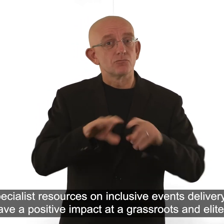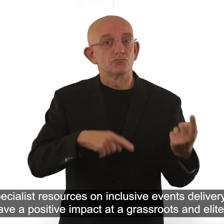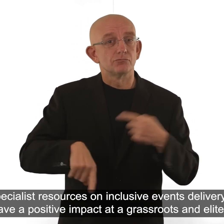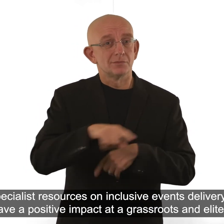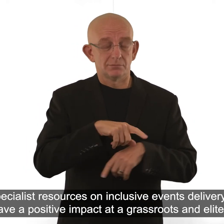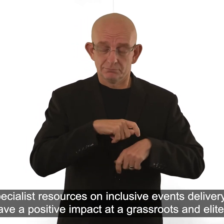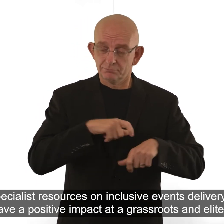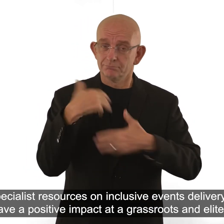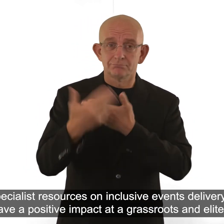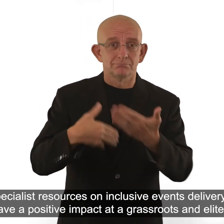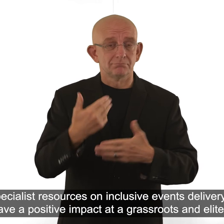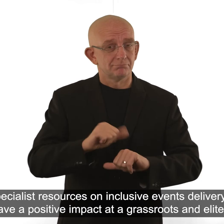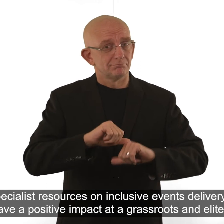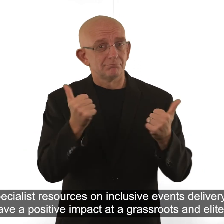and elite level.